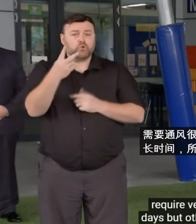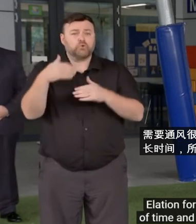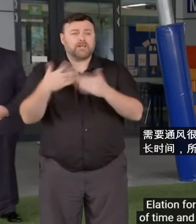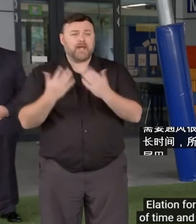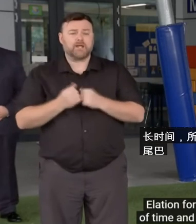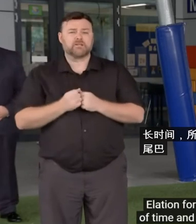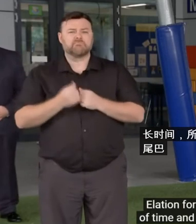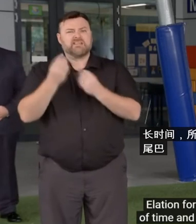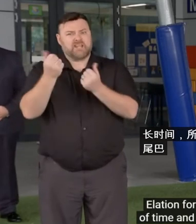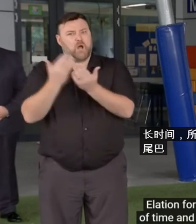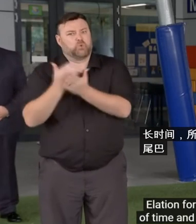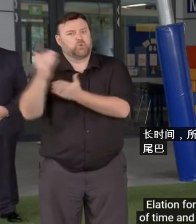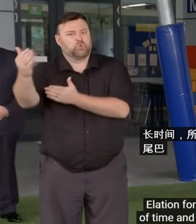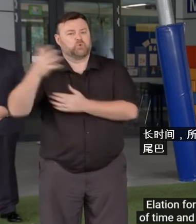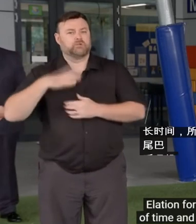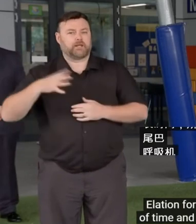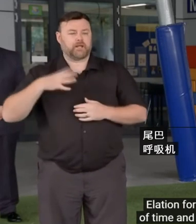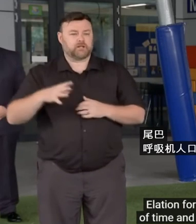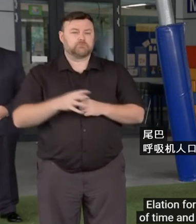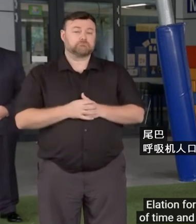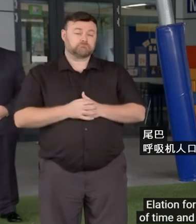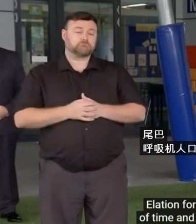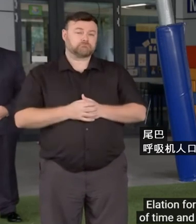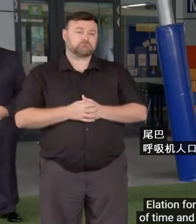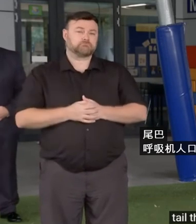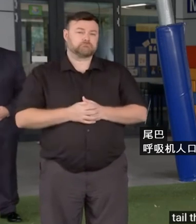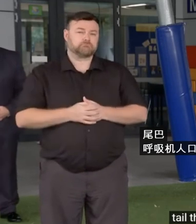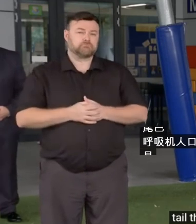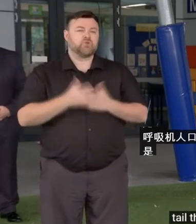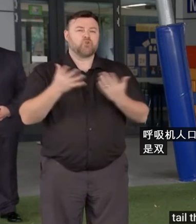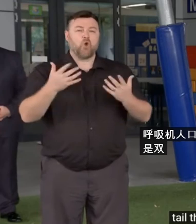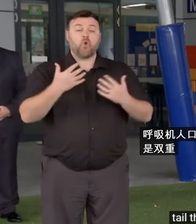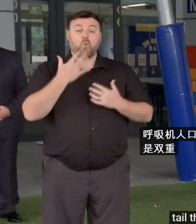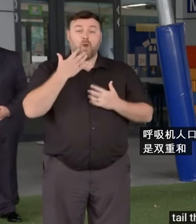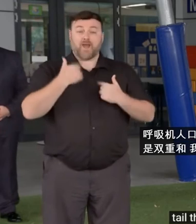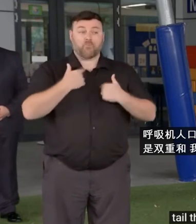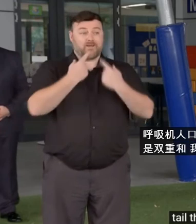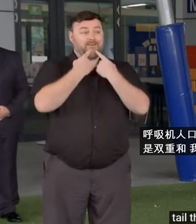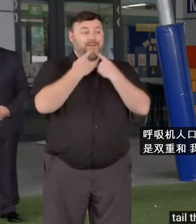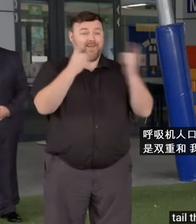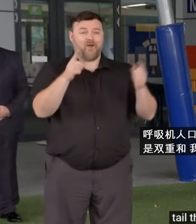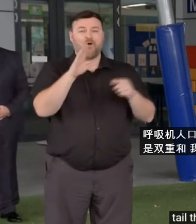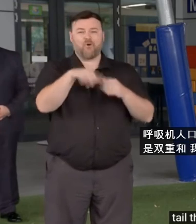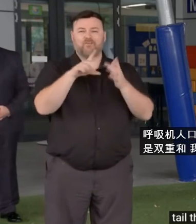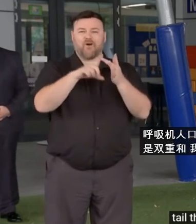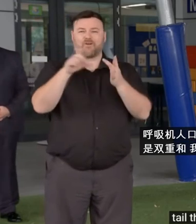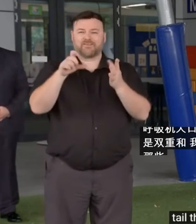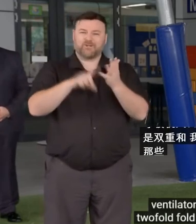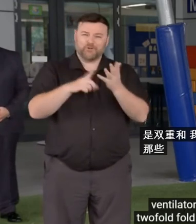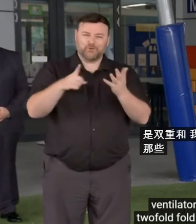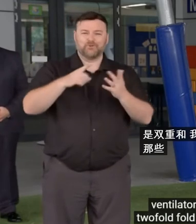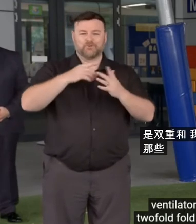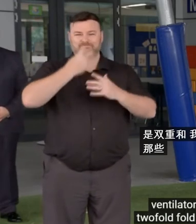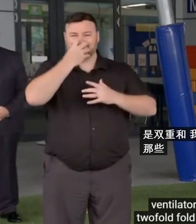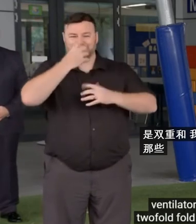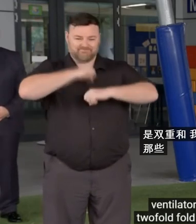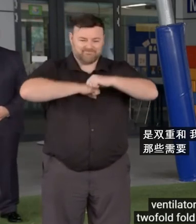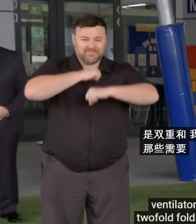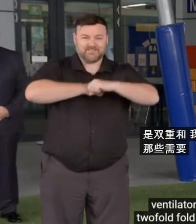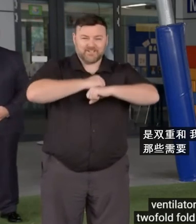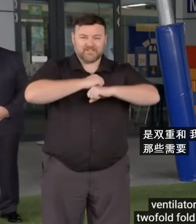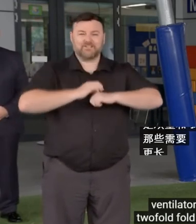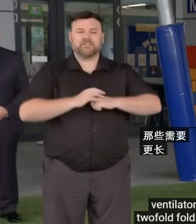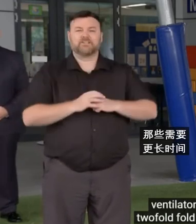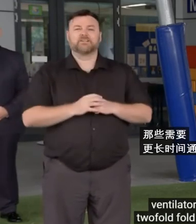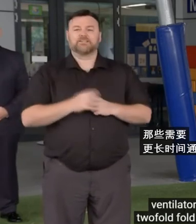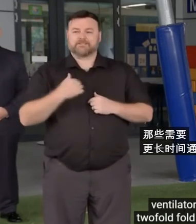often see that tail. The story of the ventilated population is that twofold, and we accrue those ones that require